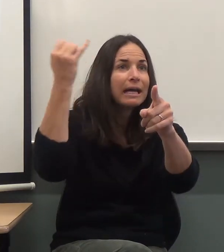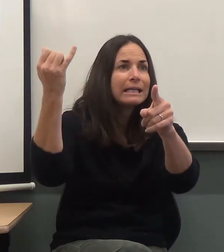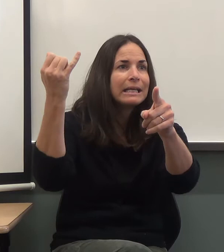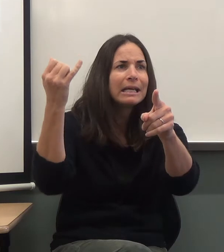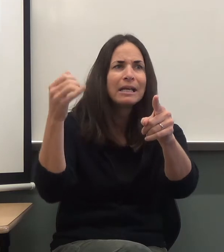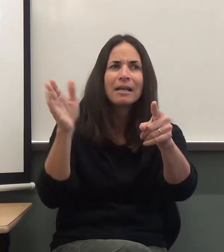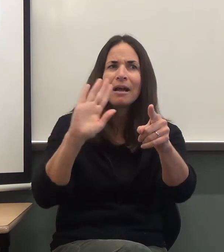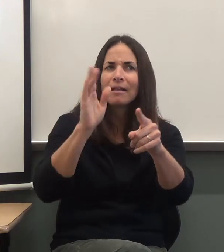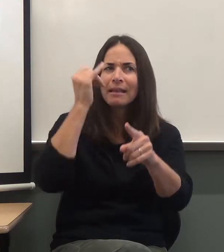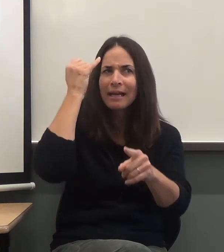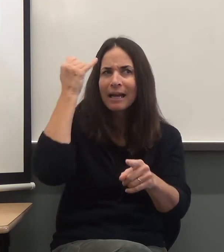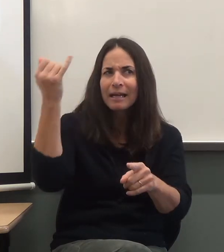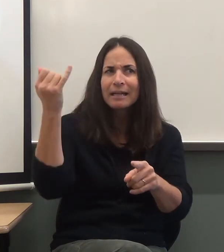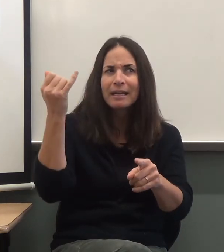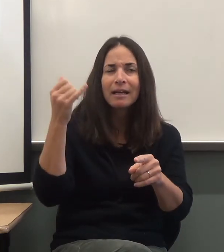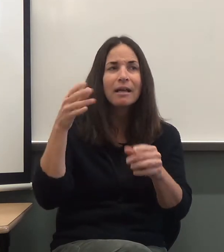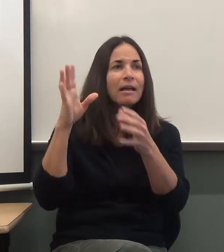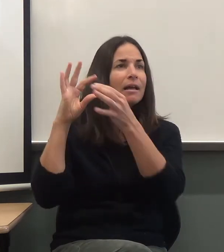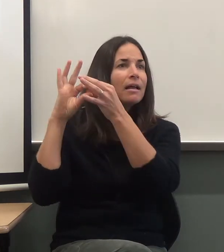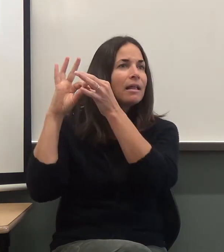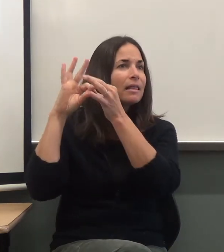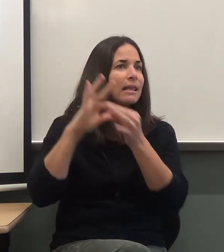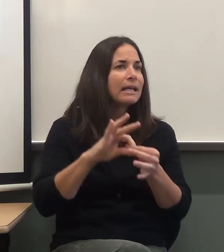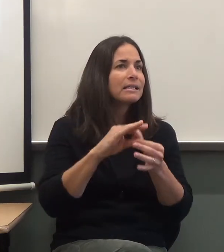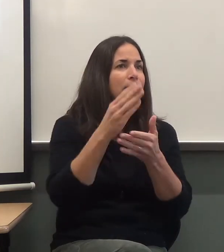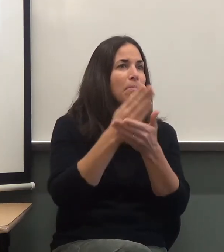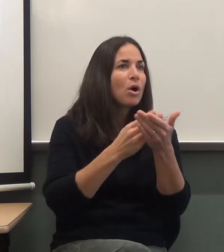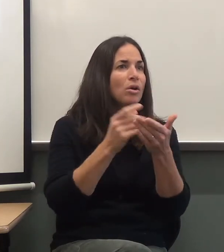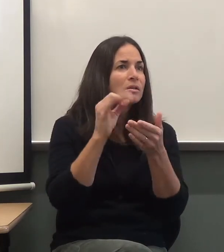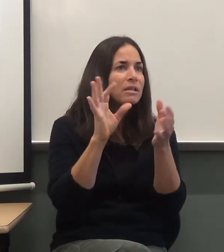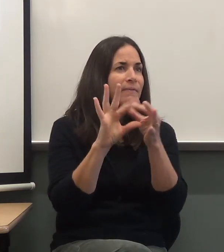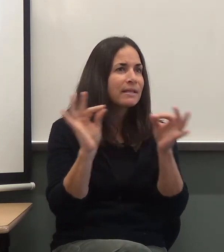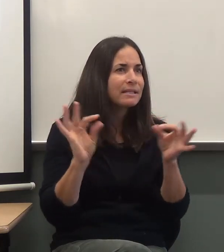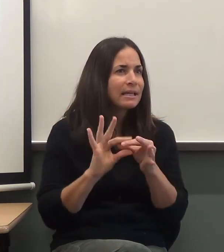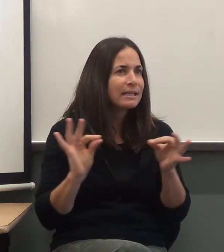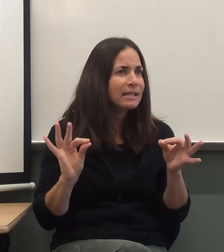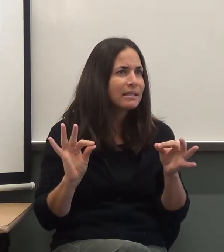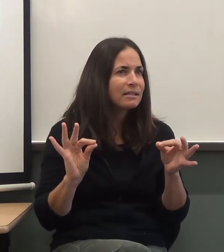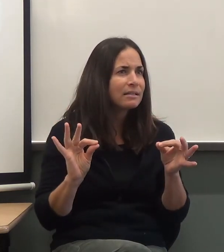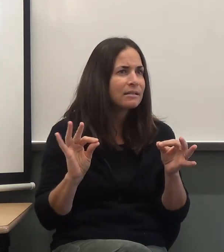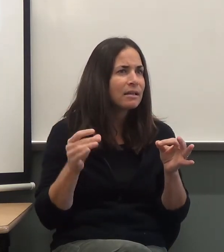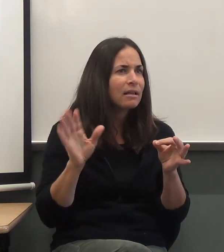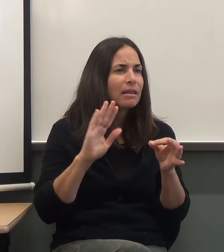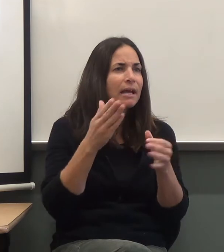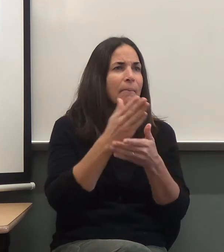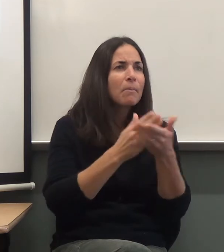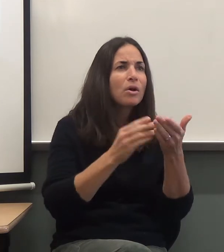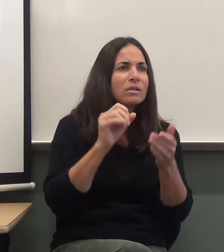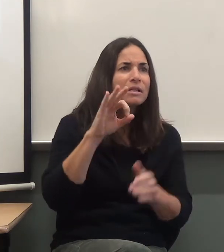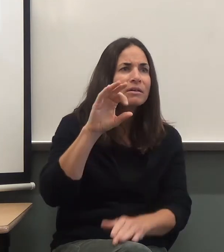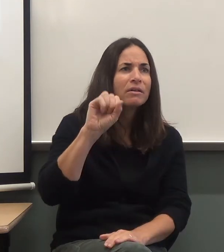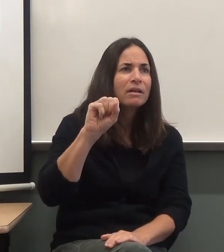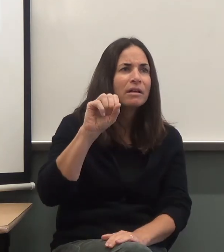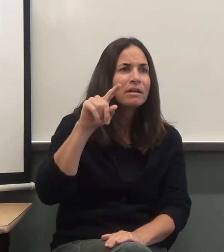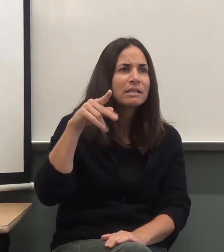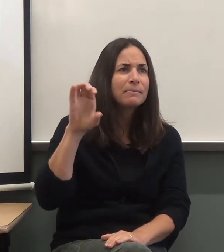idea, it links parts of the sentence, almost down to the parts of speech. What parts are we actually trying to